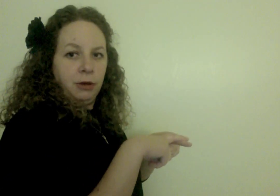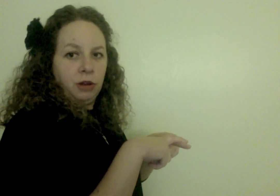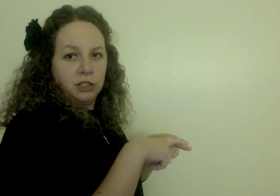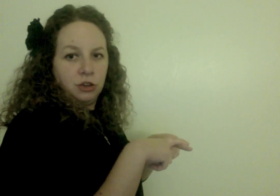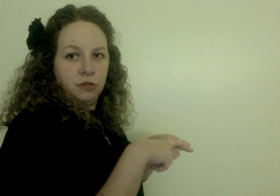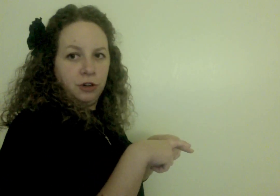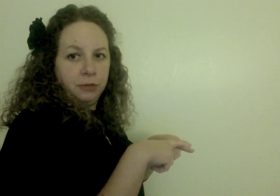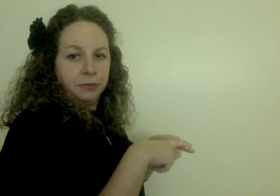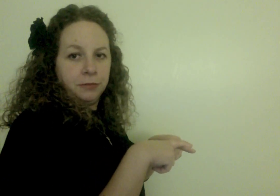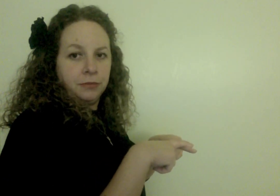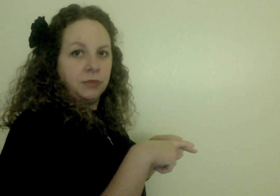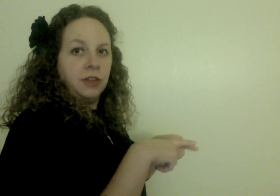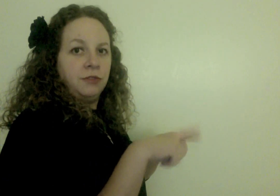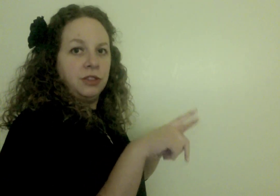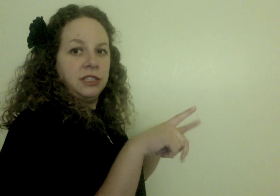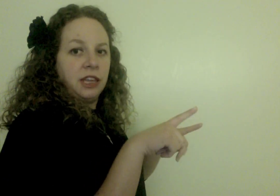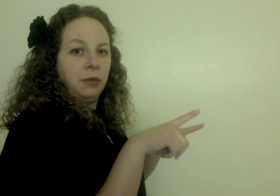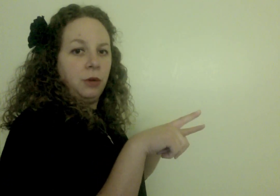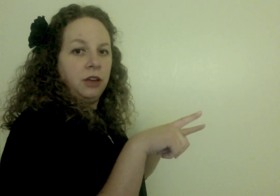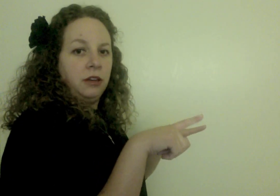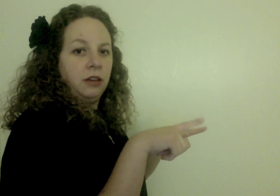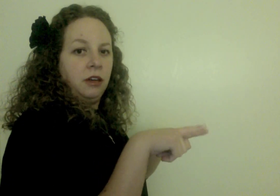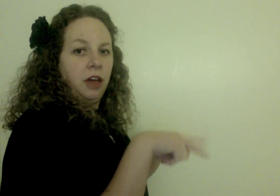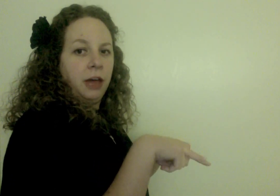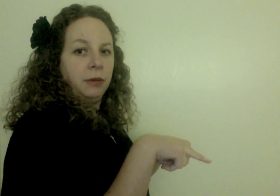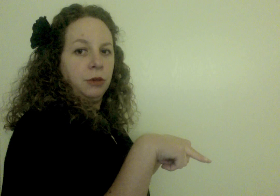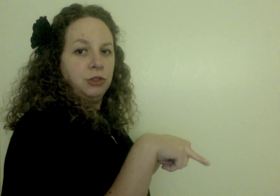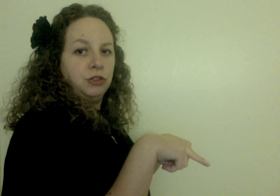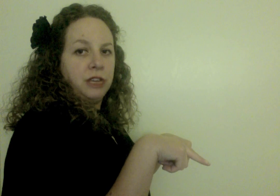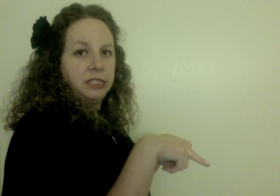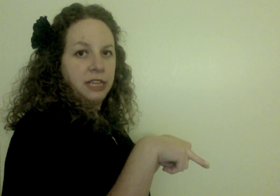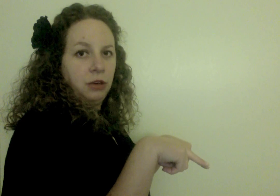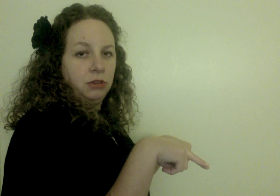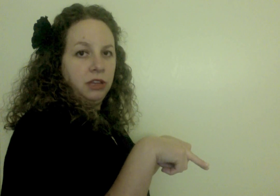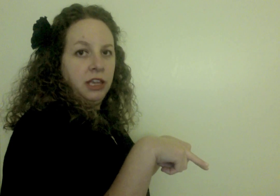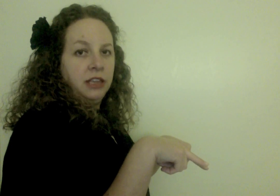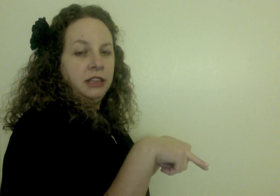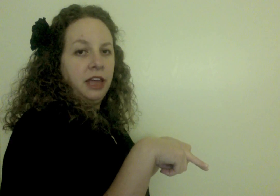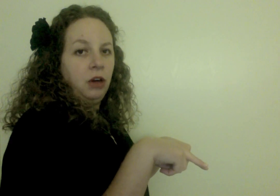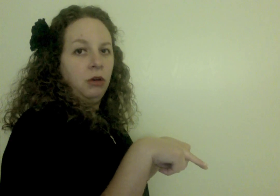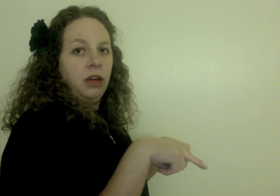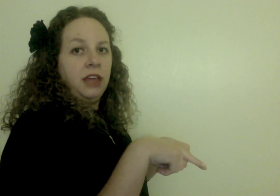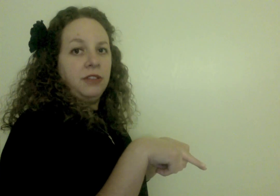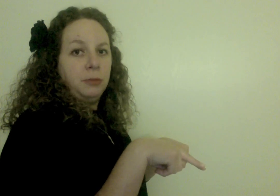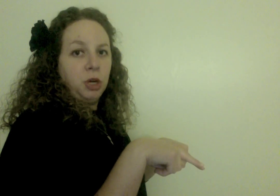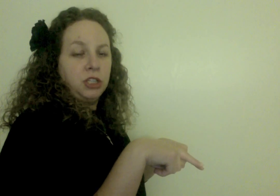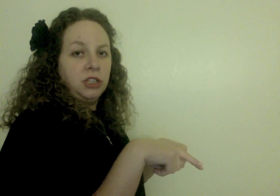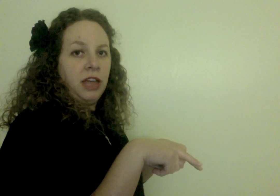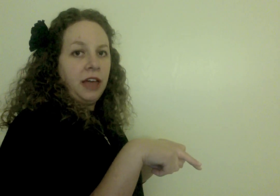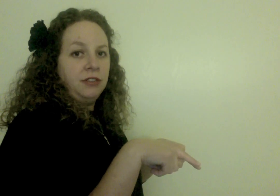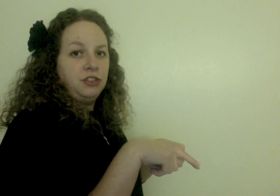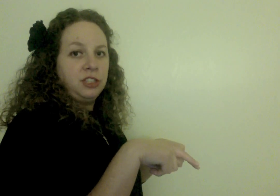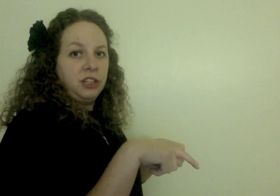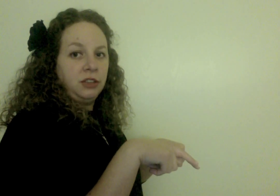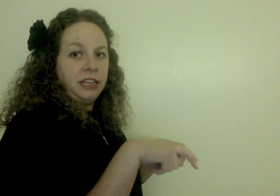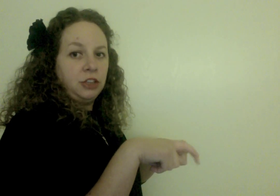cross over. For the second one, I would go straight down. Now, if the person had just their legs